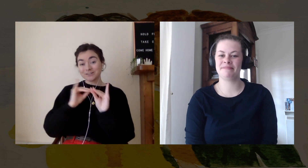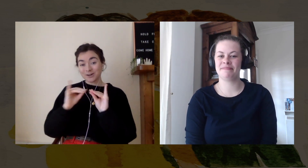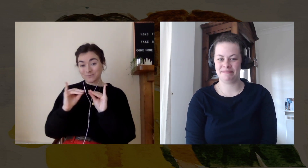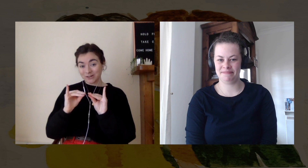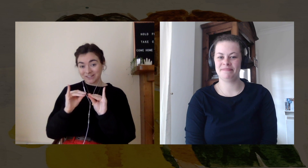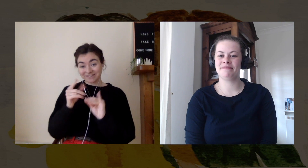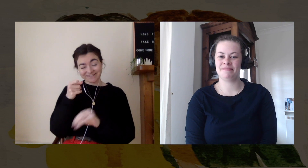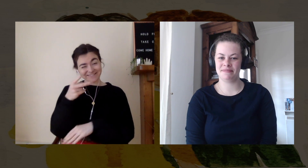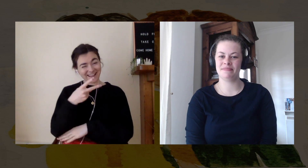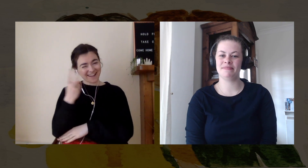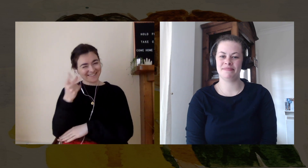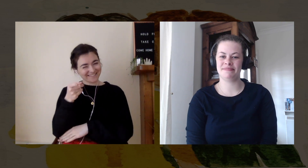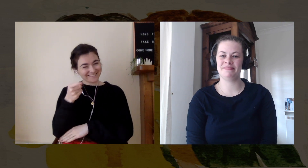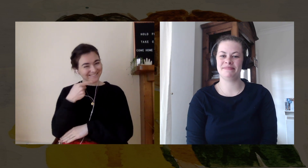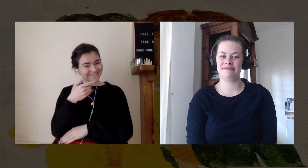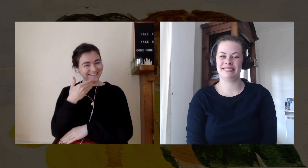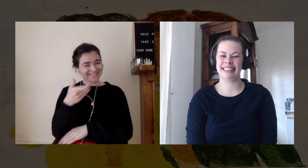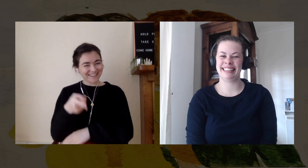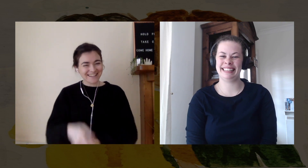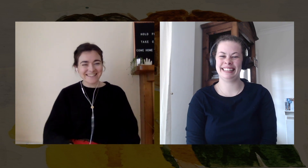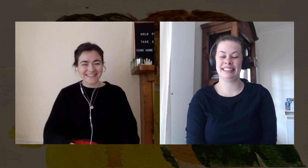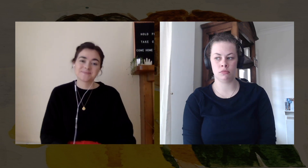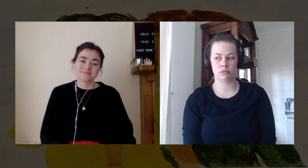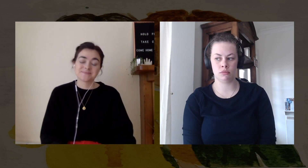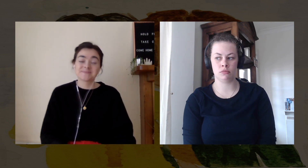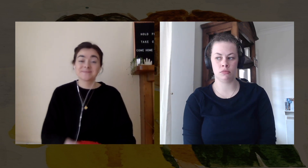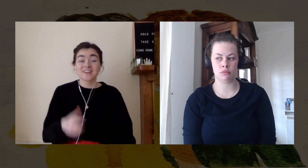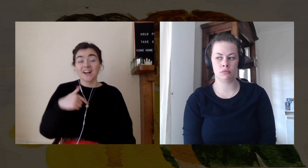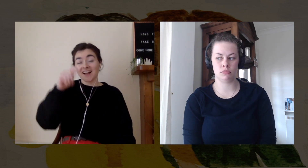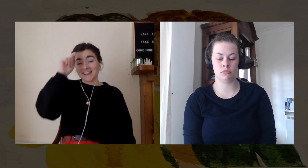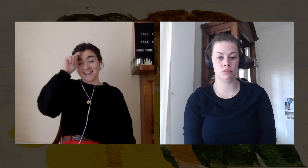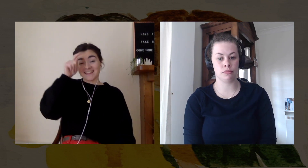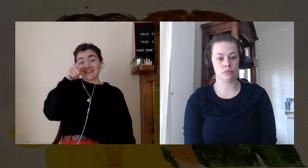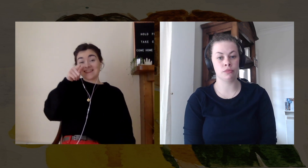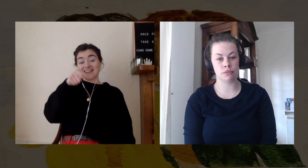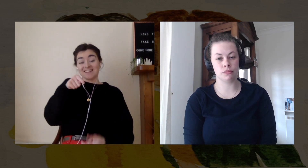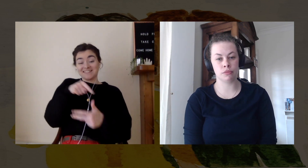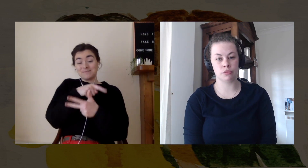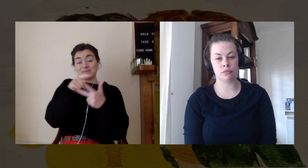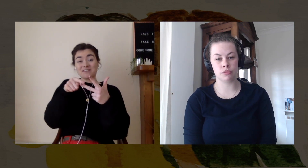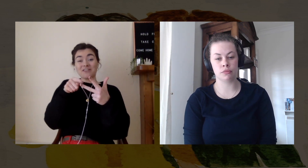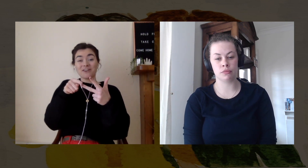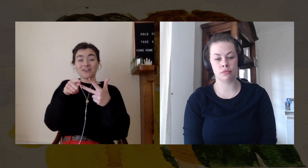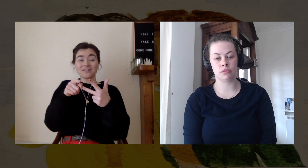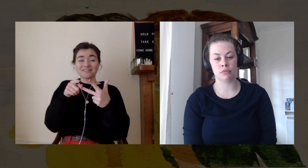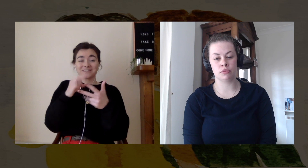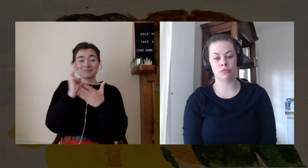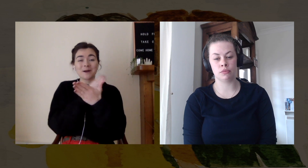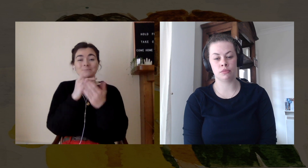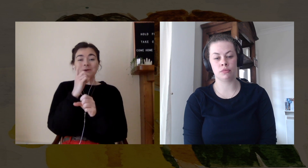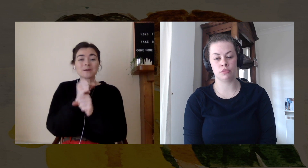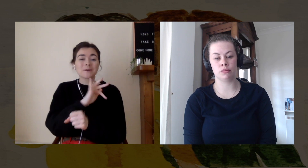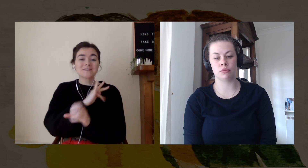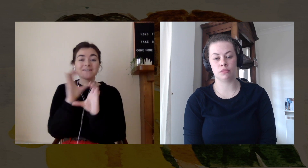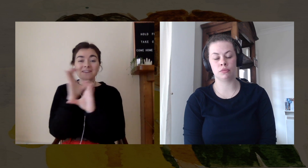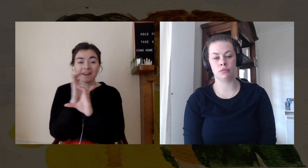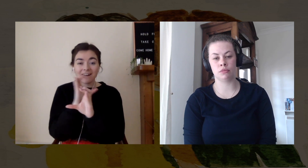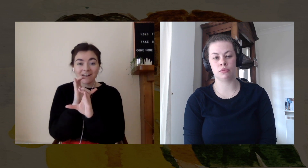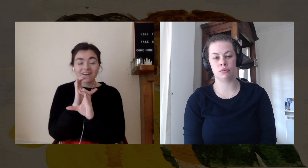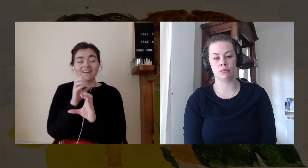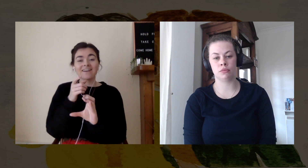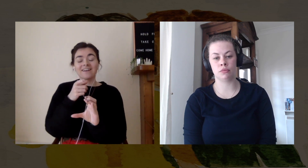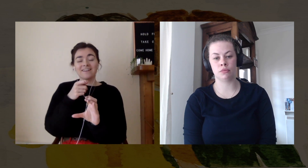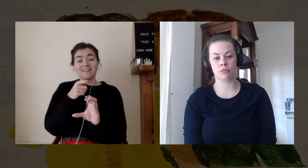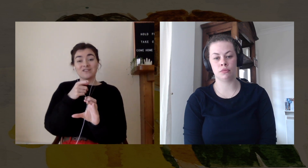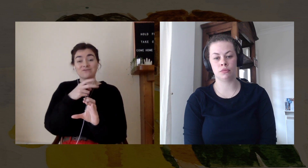to self-care. Like, interpreting, it's a personal job. You're working with people. With people come emotions, and